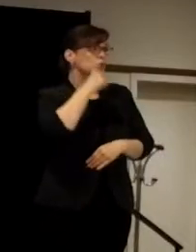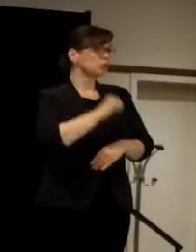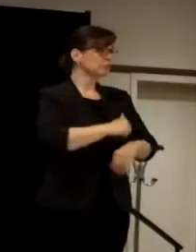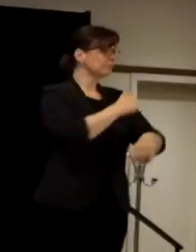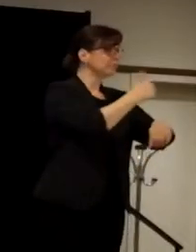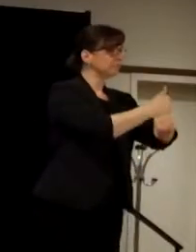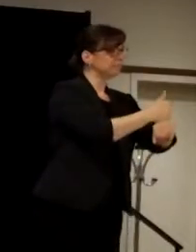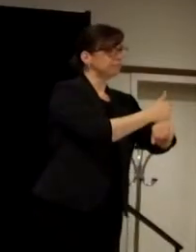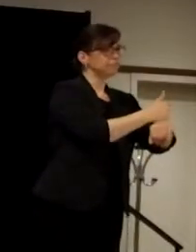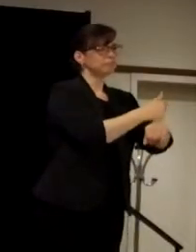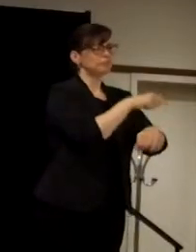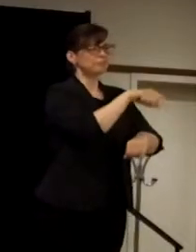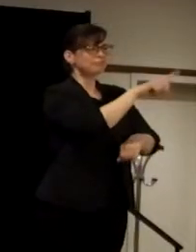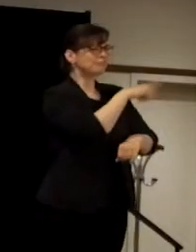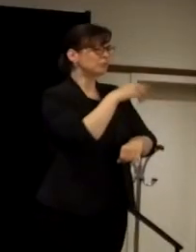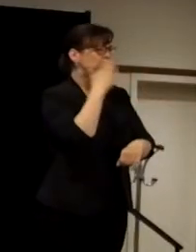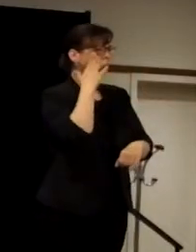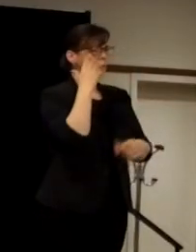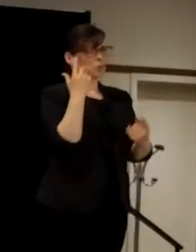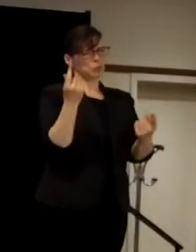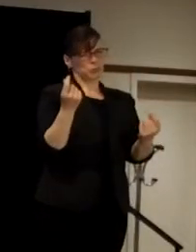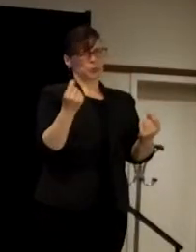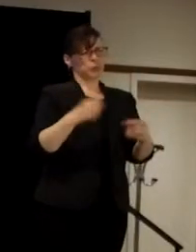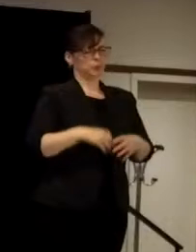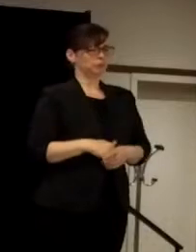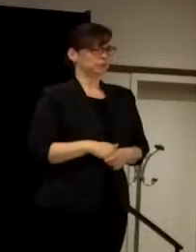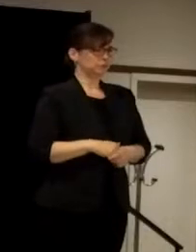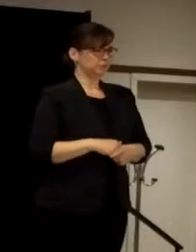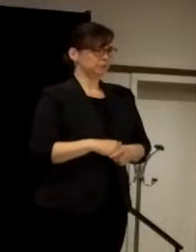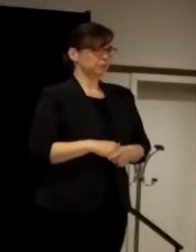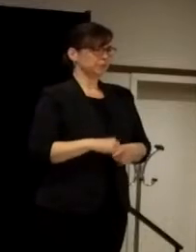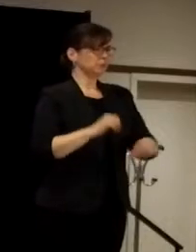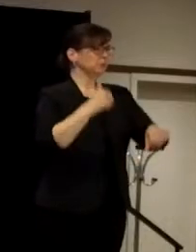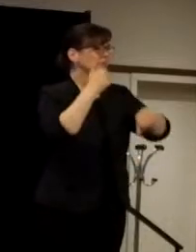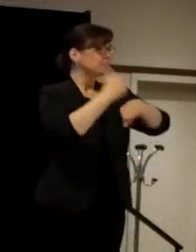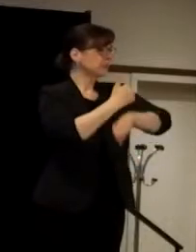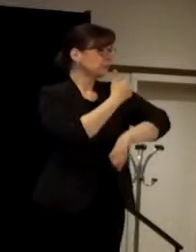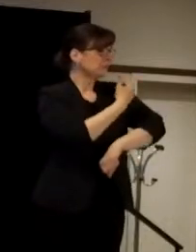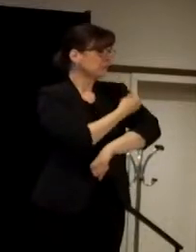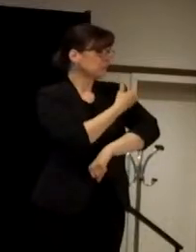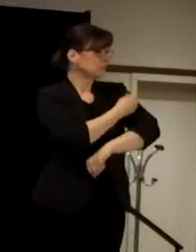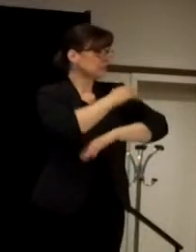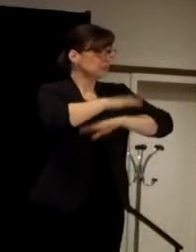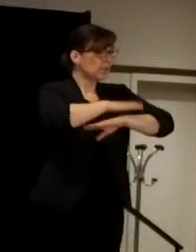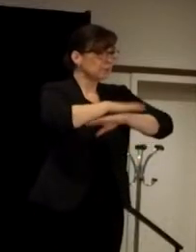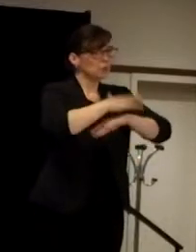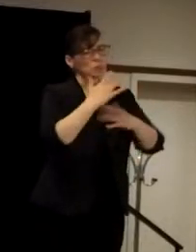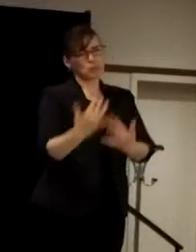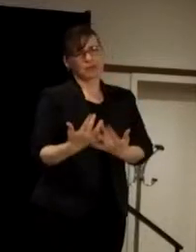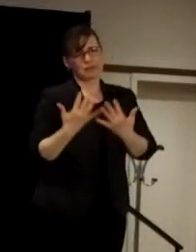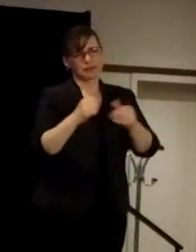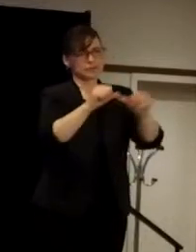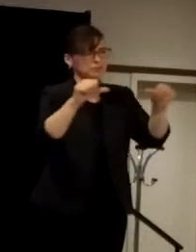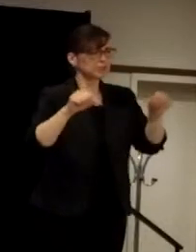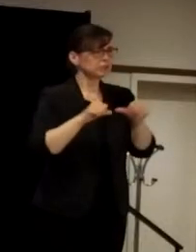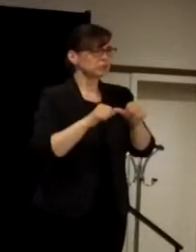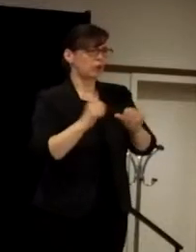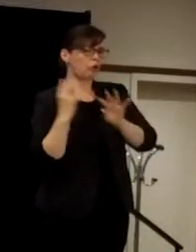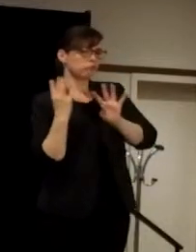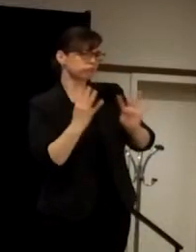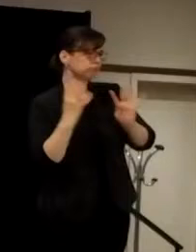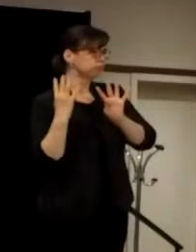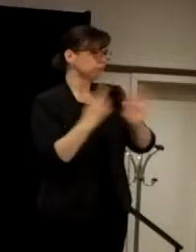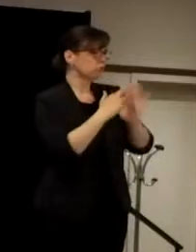So, you work through the logistics, your vaccination tables, your waiting areas, your assembly line. And